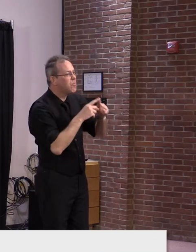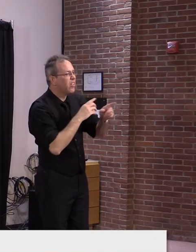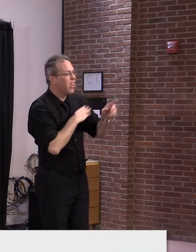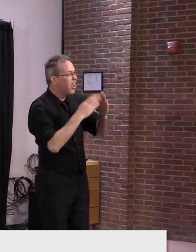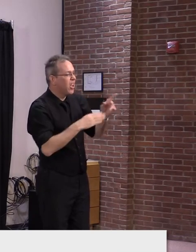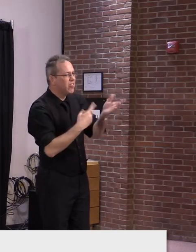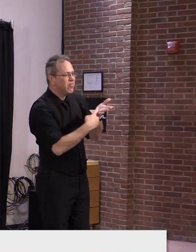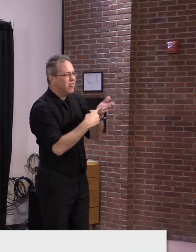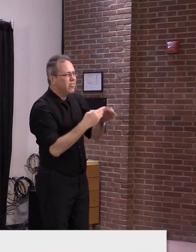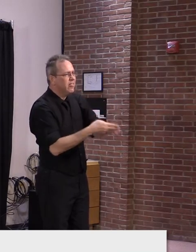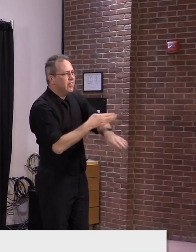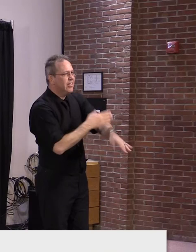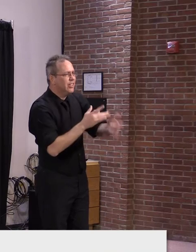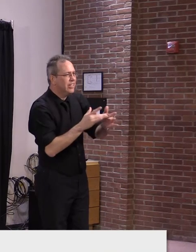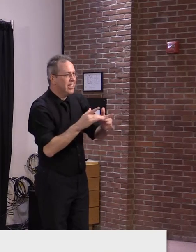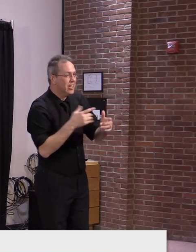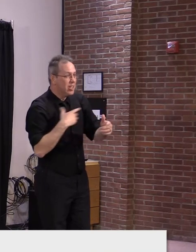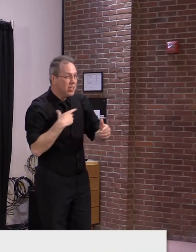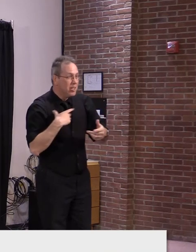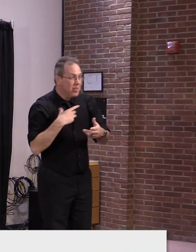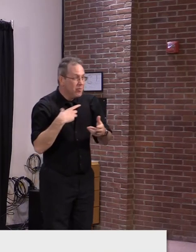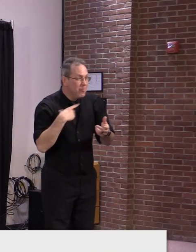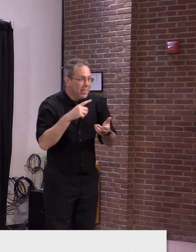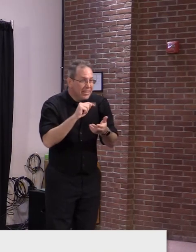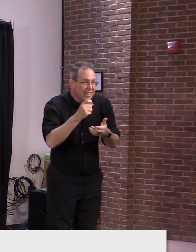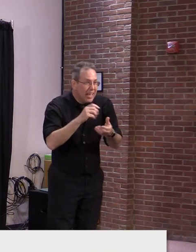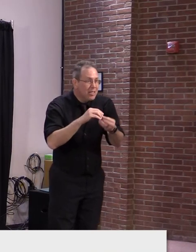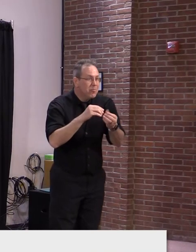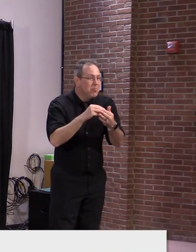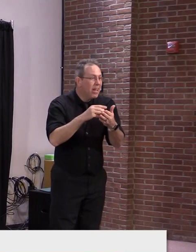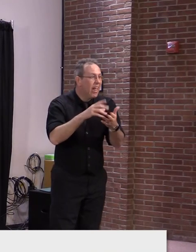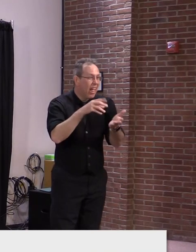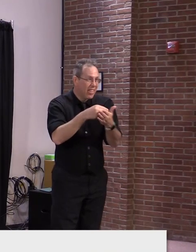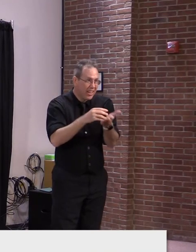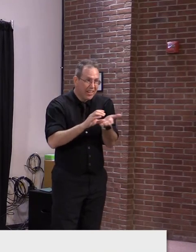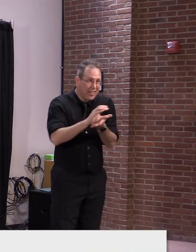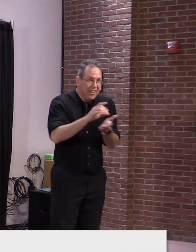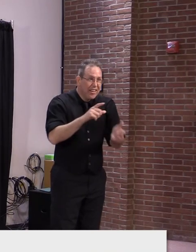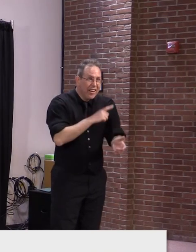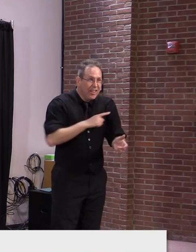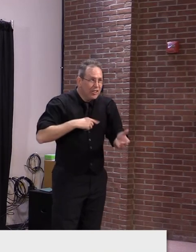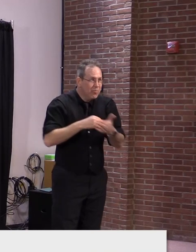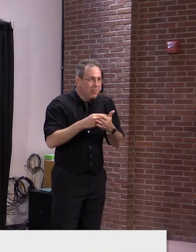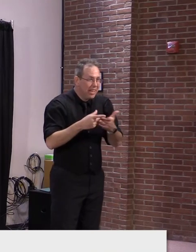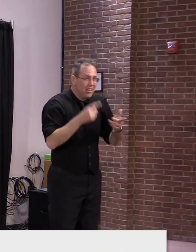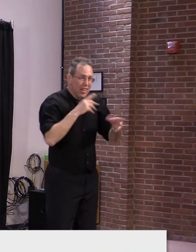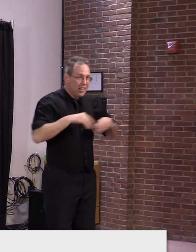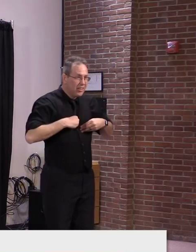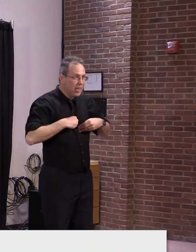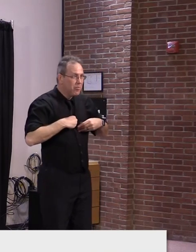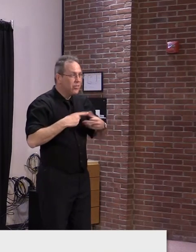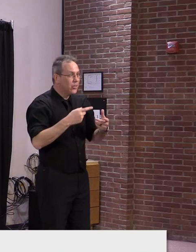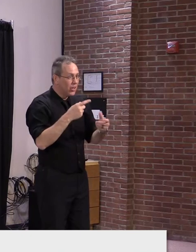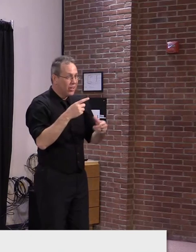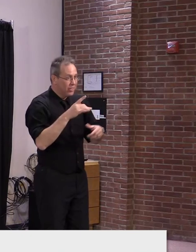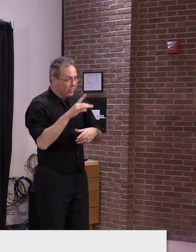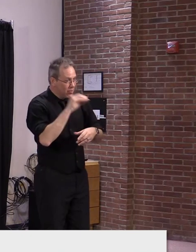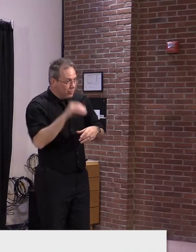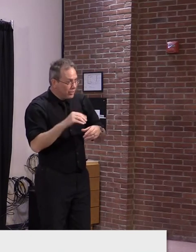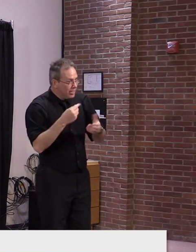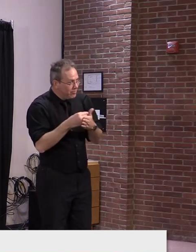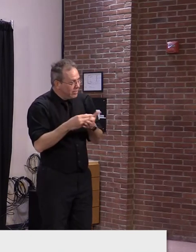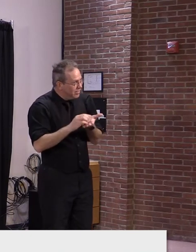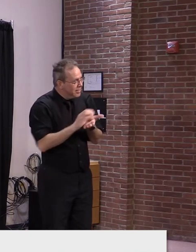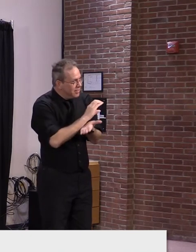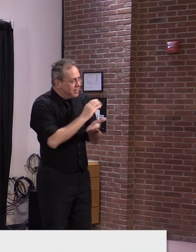tax relief package, $50 million tax relief package, the legislature has not taken up, that will help 25% of Vermonters.